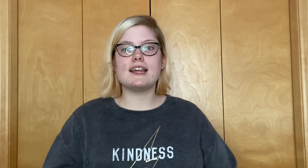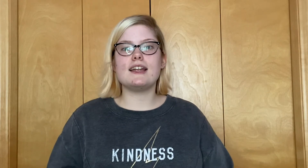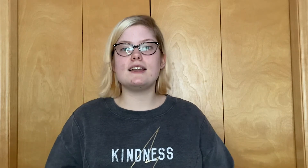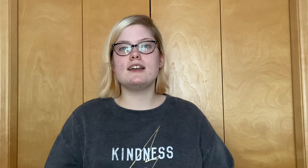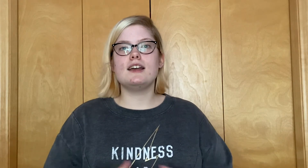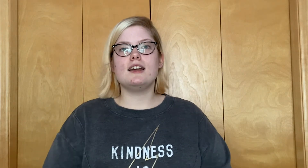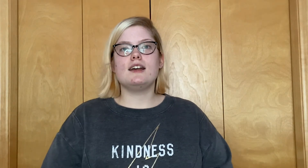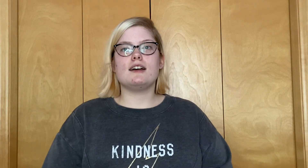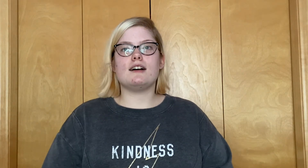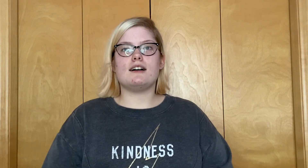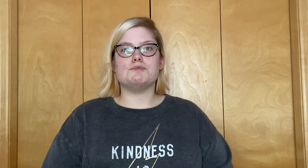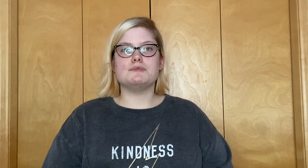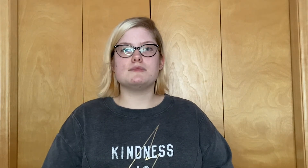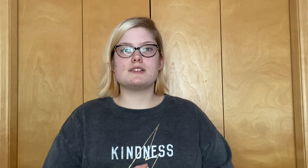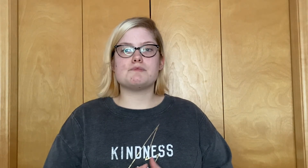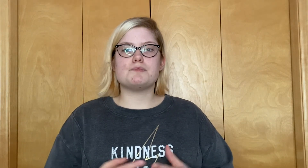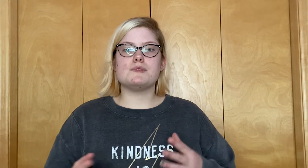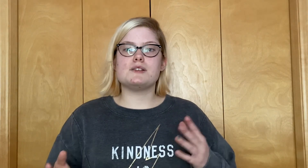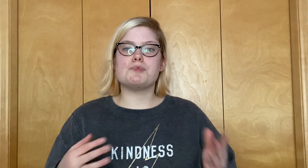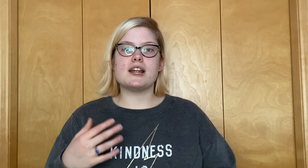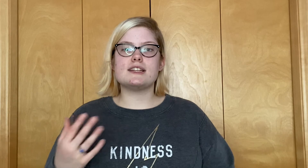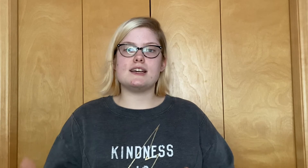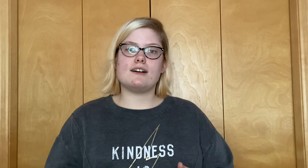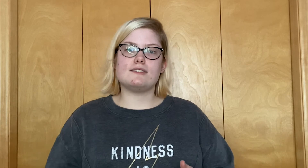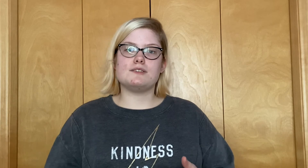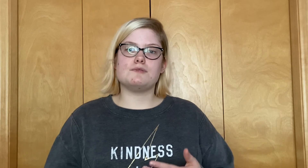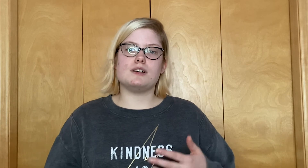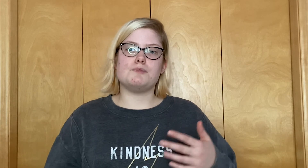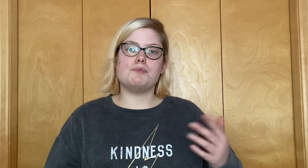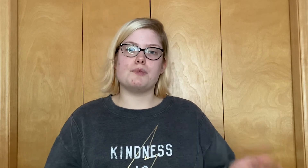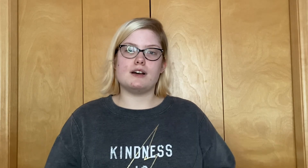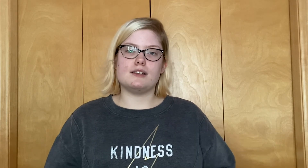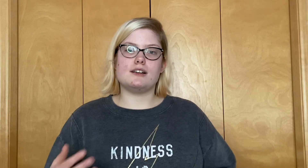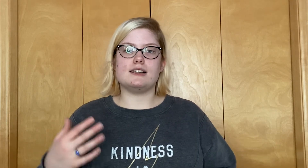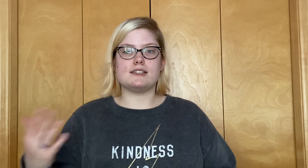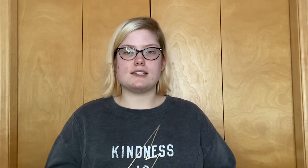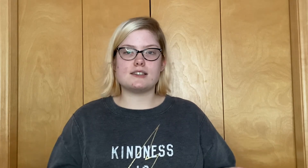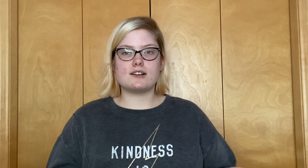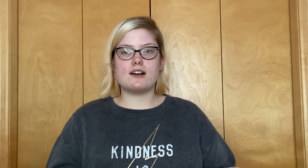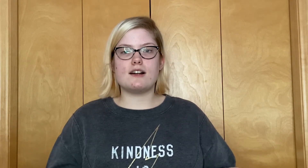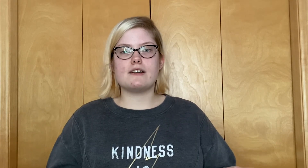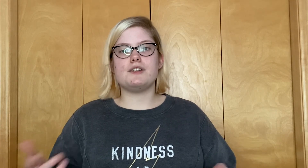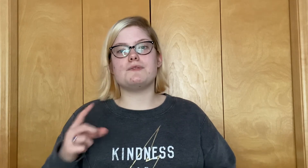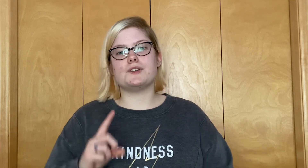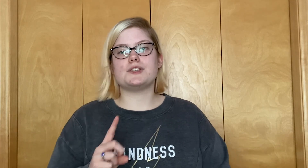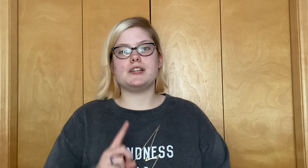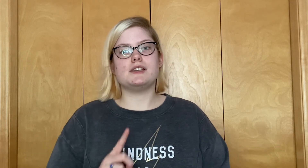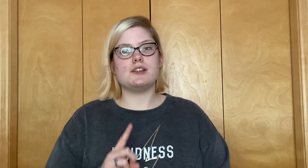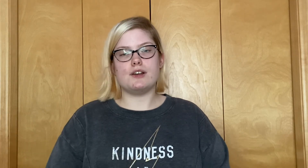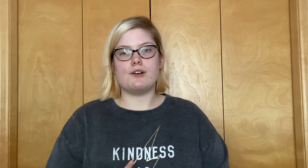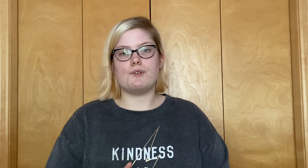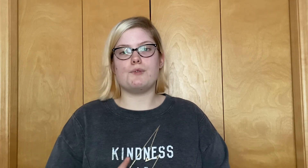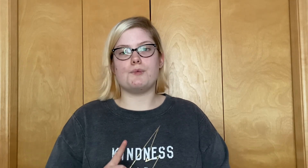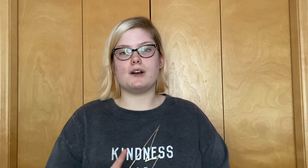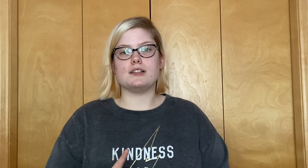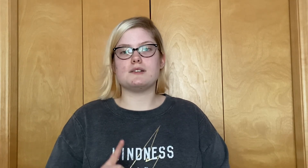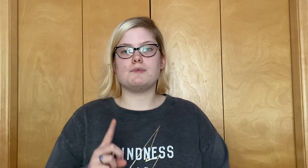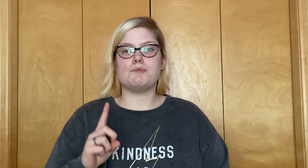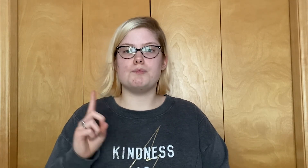then to break down what brother and sister are, you first need to know what